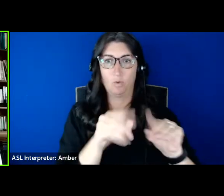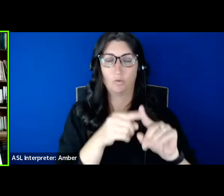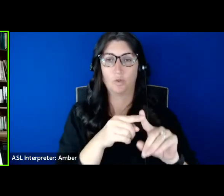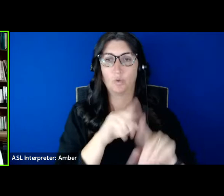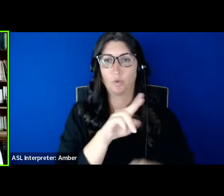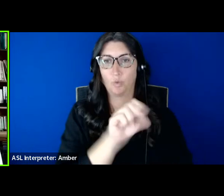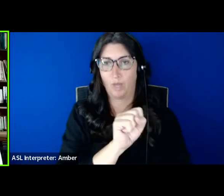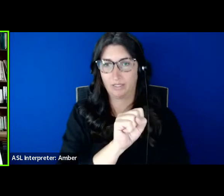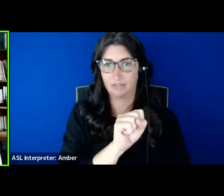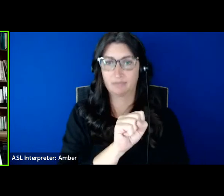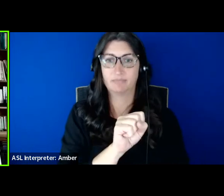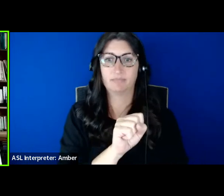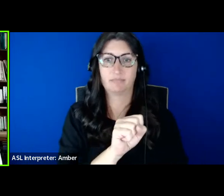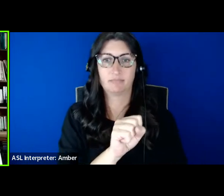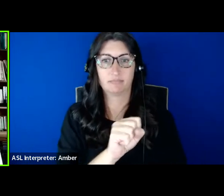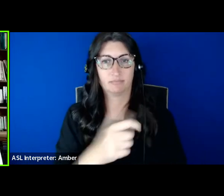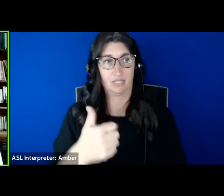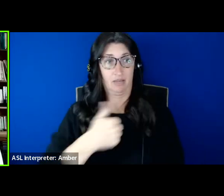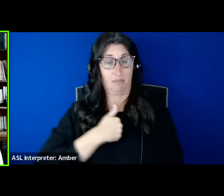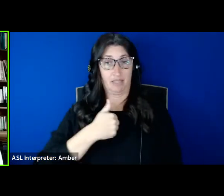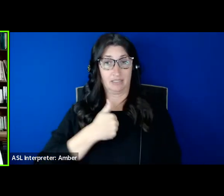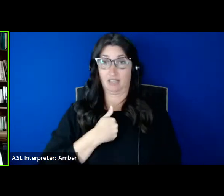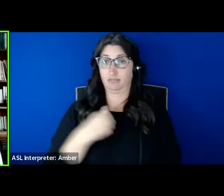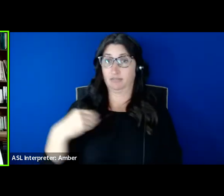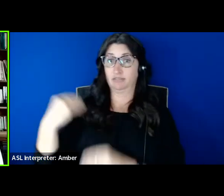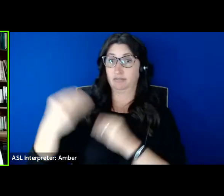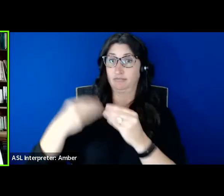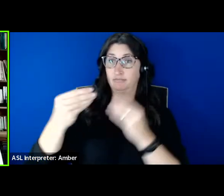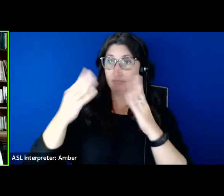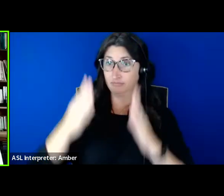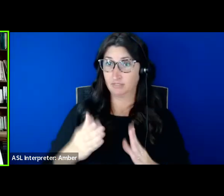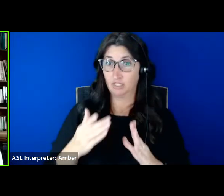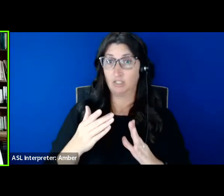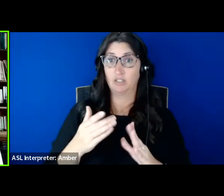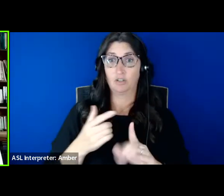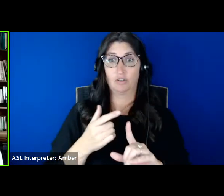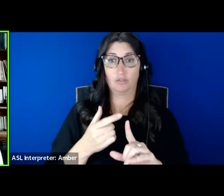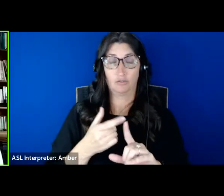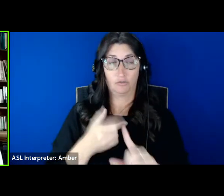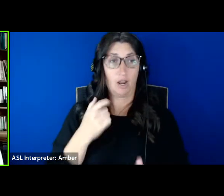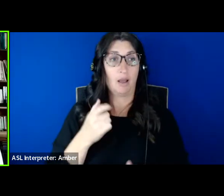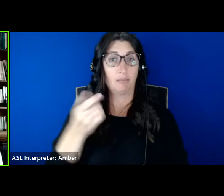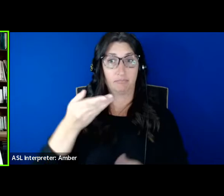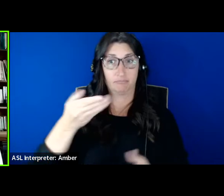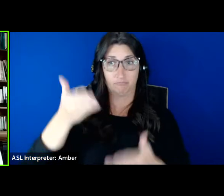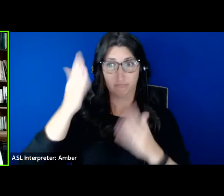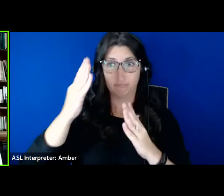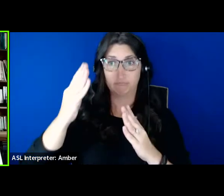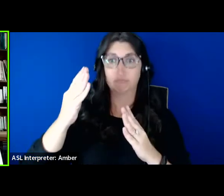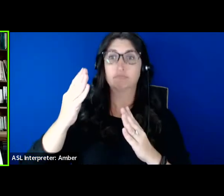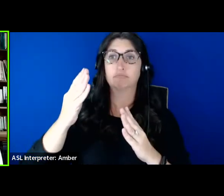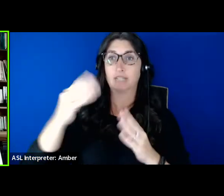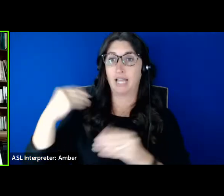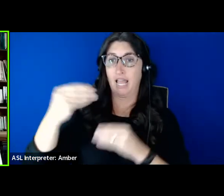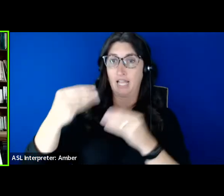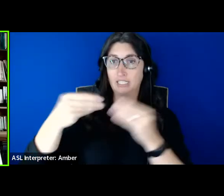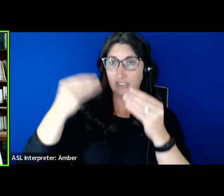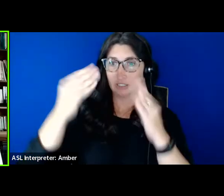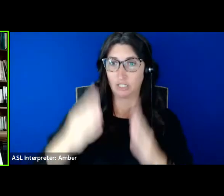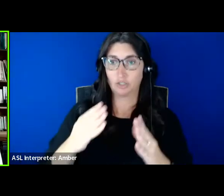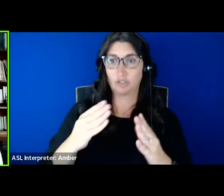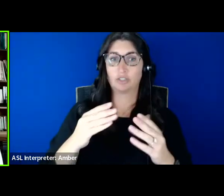a descendant of very important deified ancestors, Tangaloa, Maui, and Hina. These are their